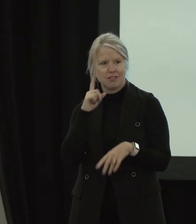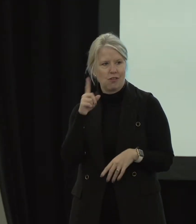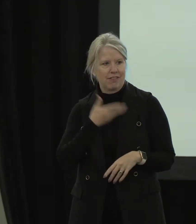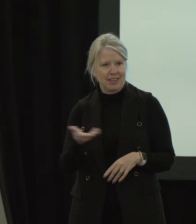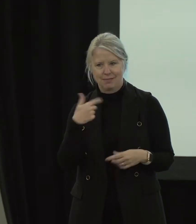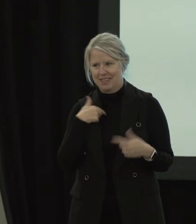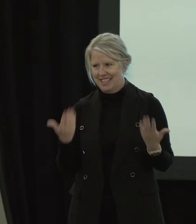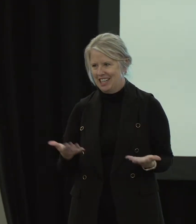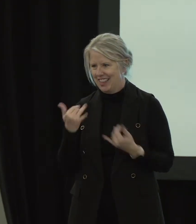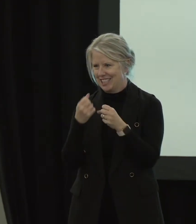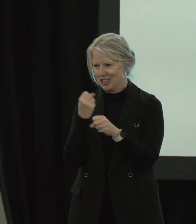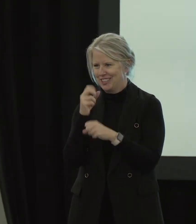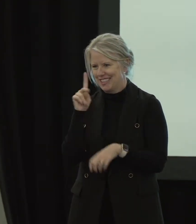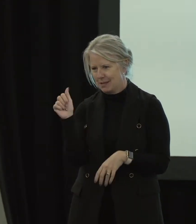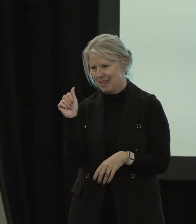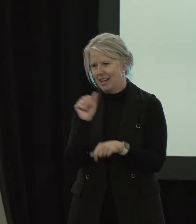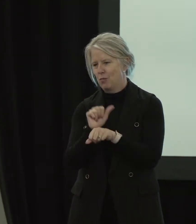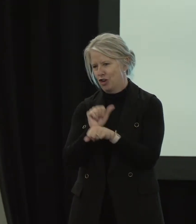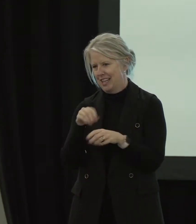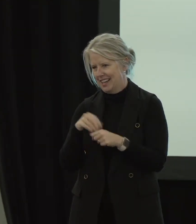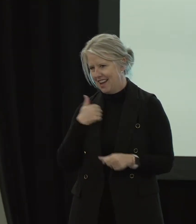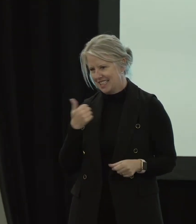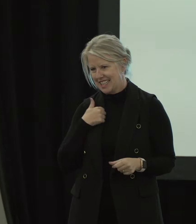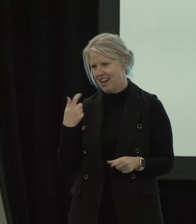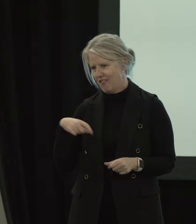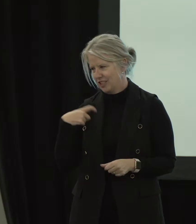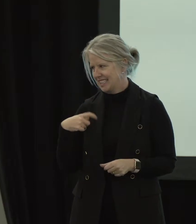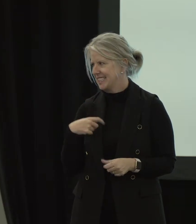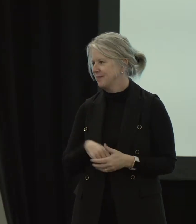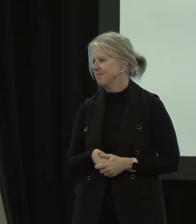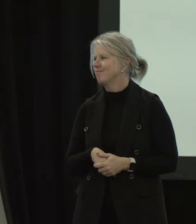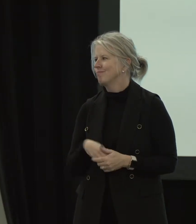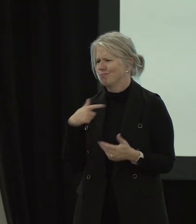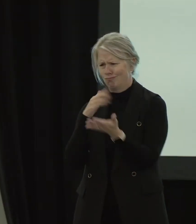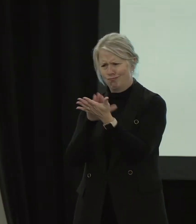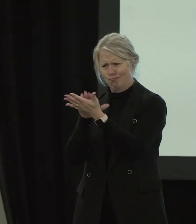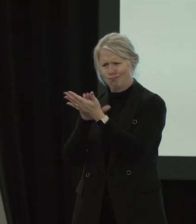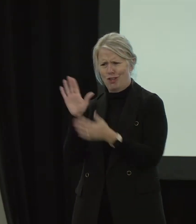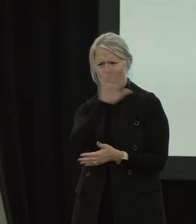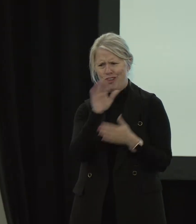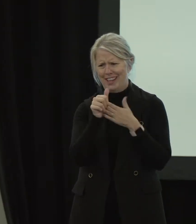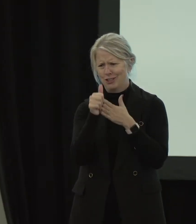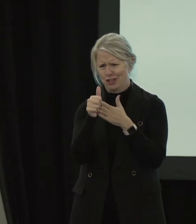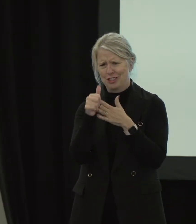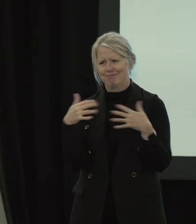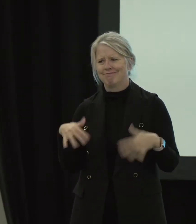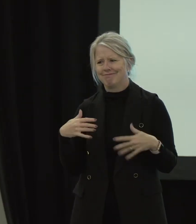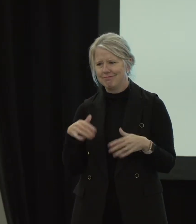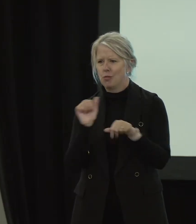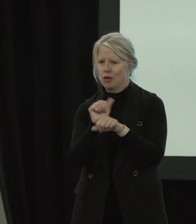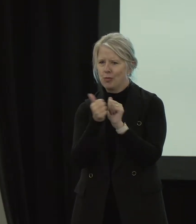inviting me to this year's Disability and Work in Canada conference. I commend your leadership in working with the